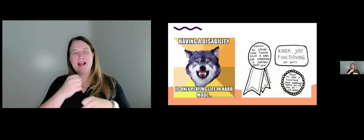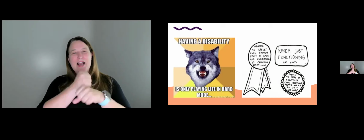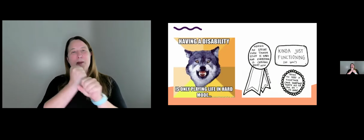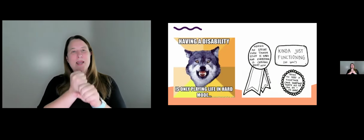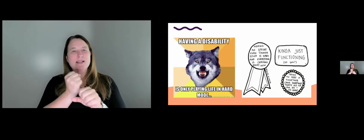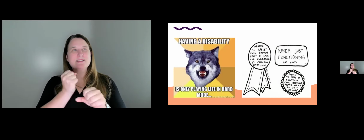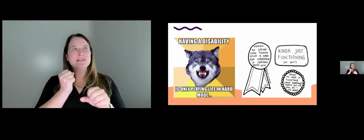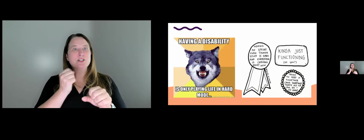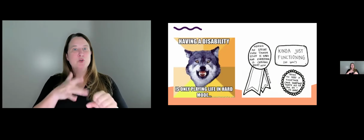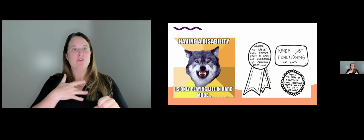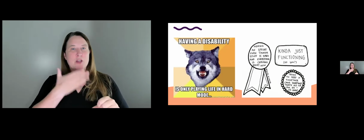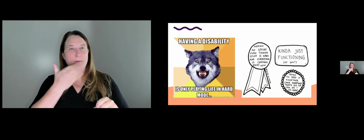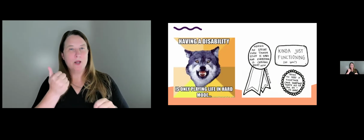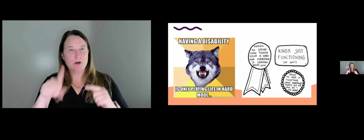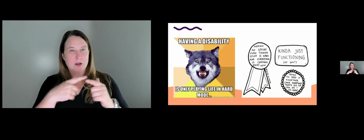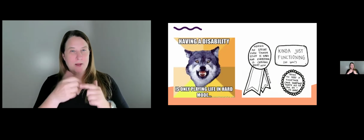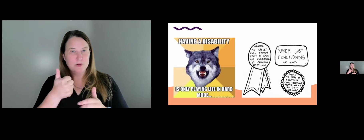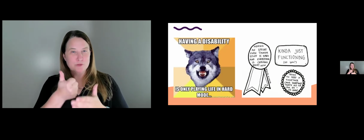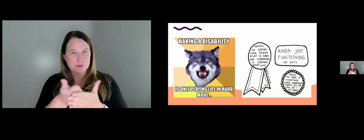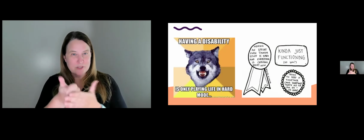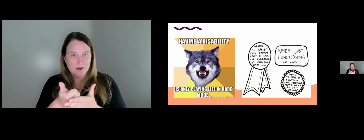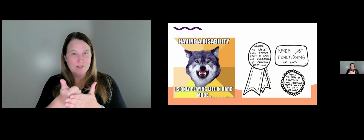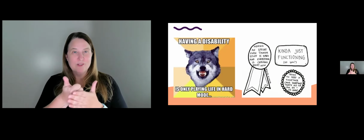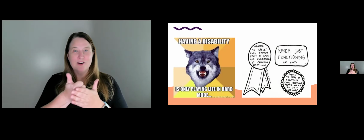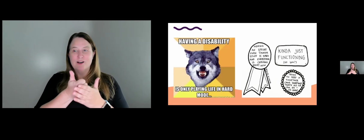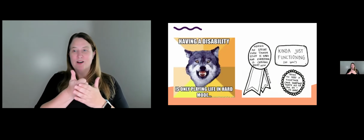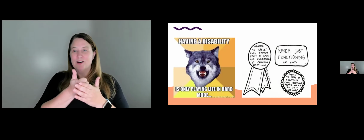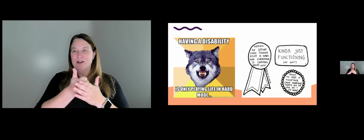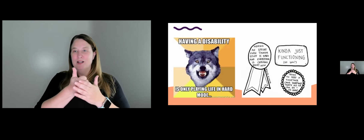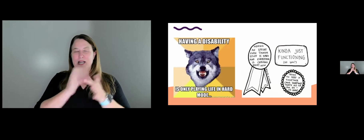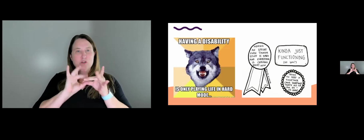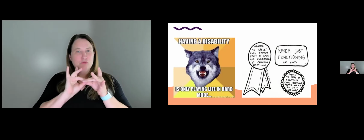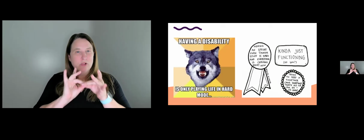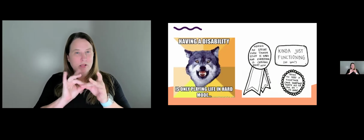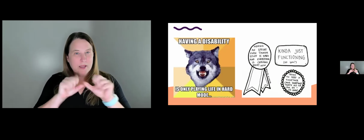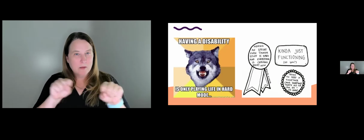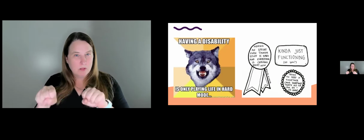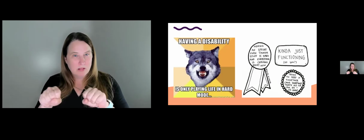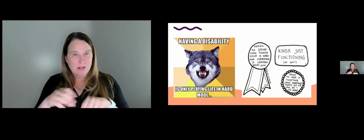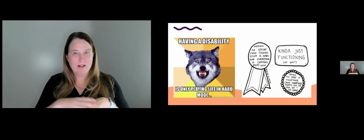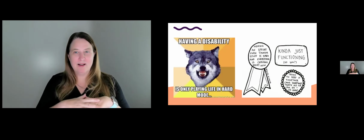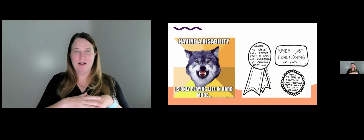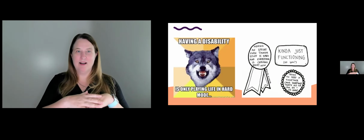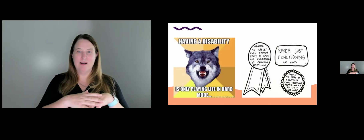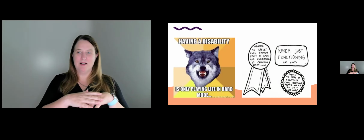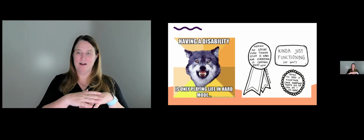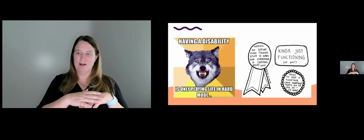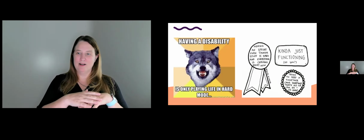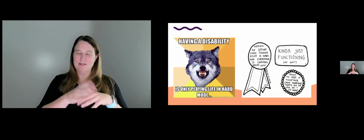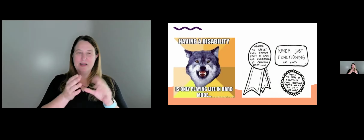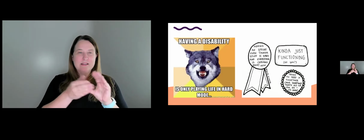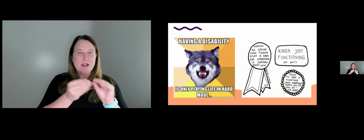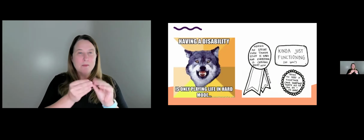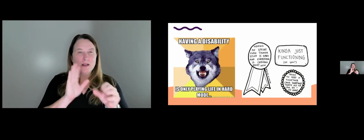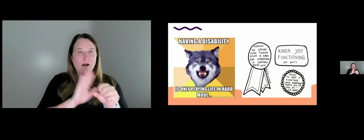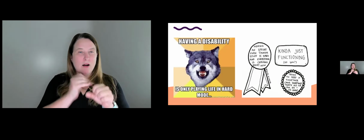you. So it makes you feel better about yourself. So it's